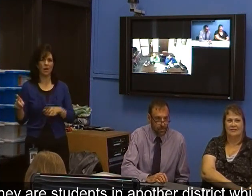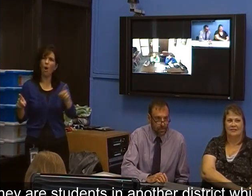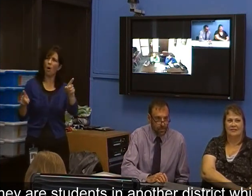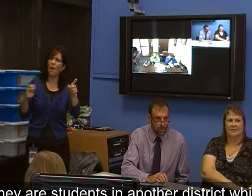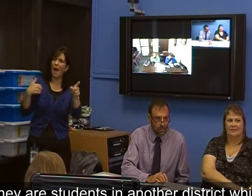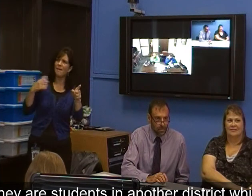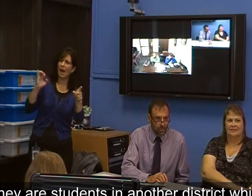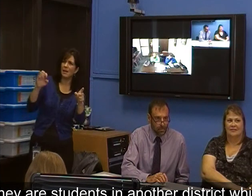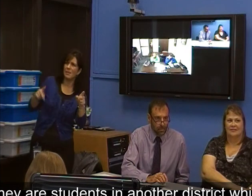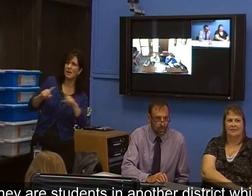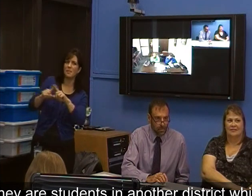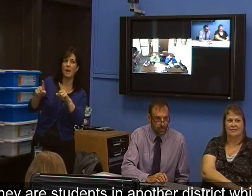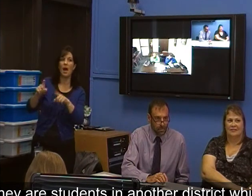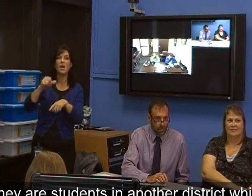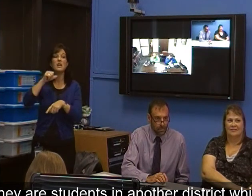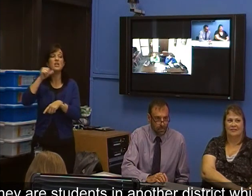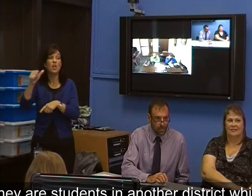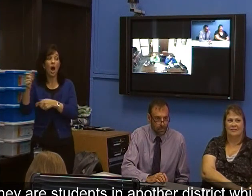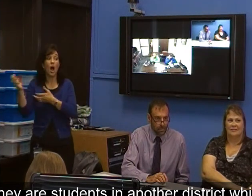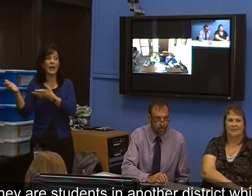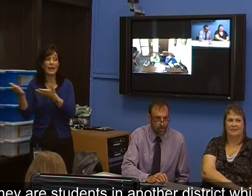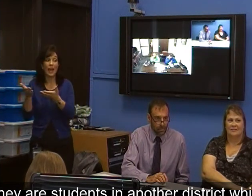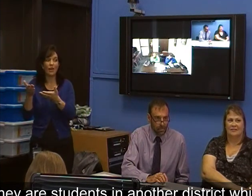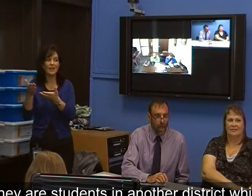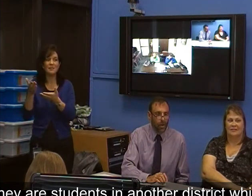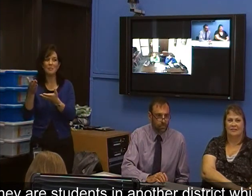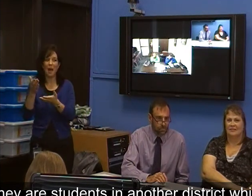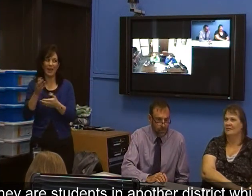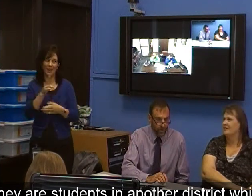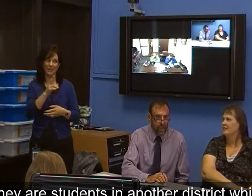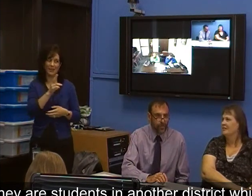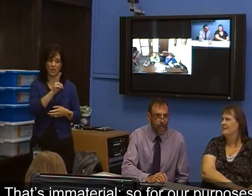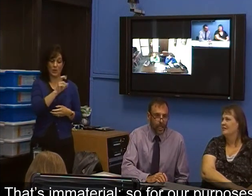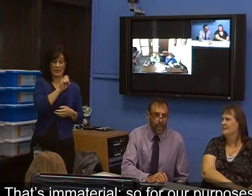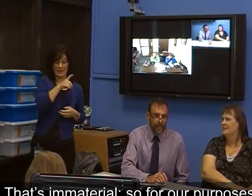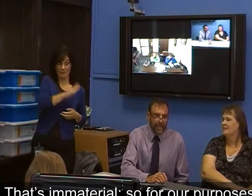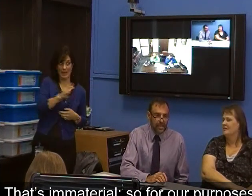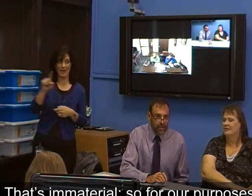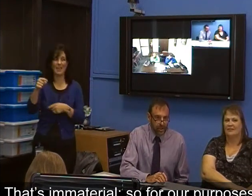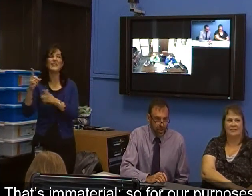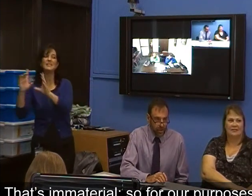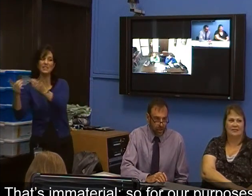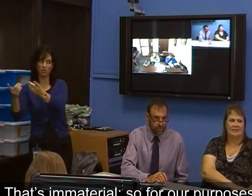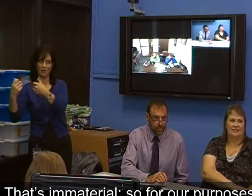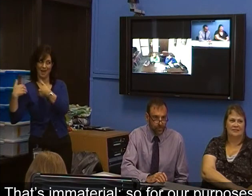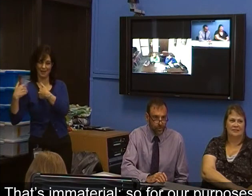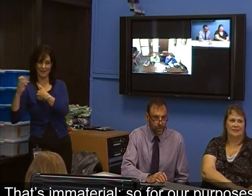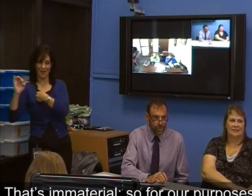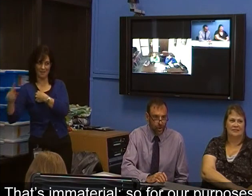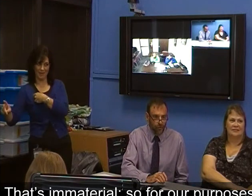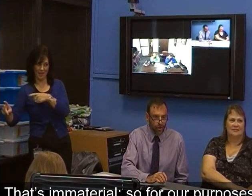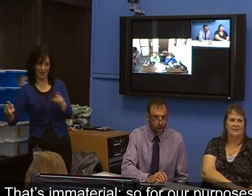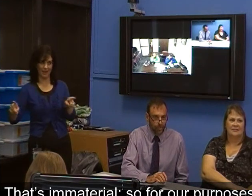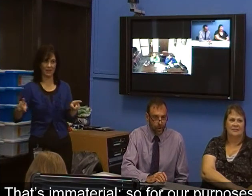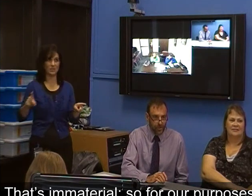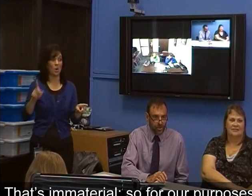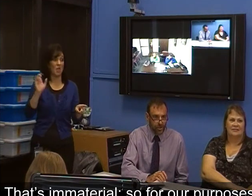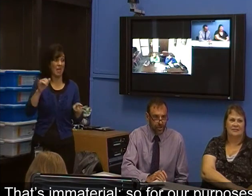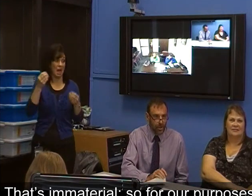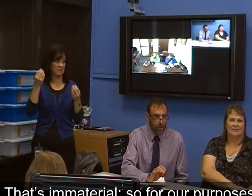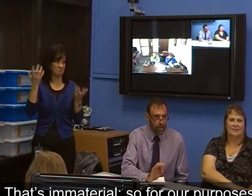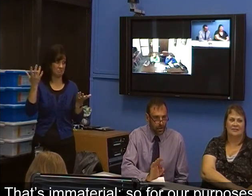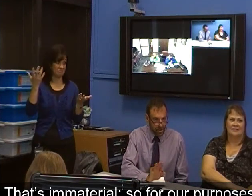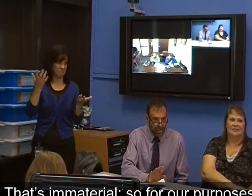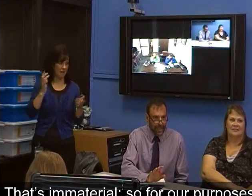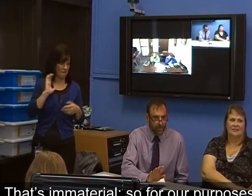IEP, but not carried by USDB, carried by the district. Oh, okay. That is immaterial. So for our